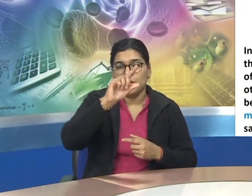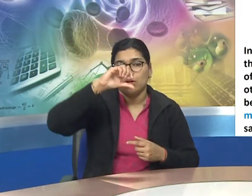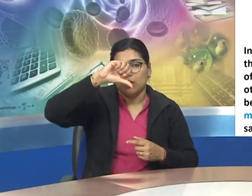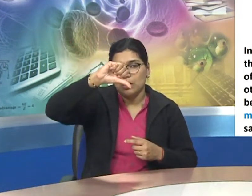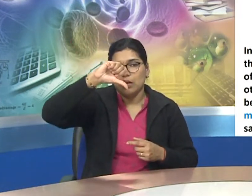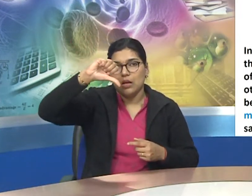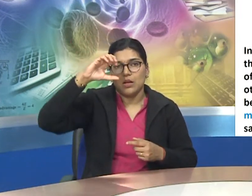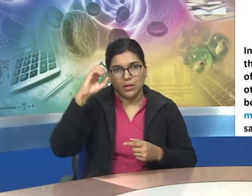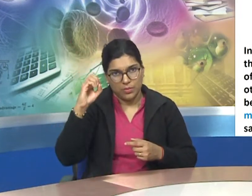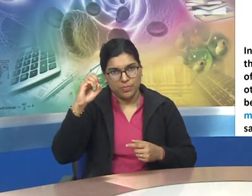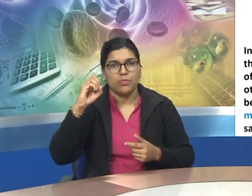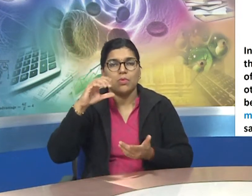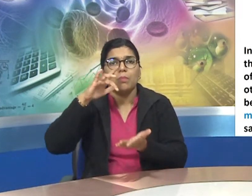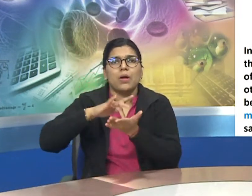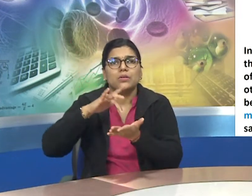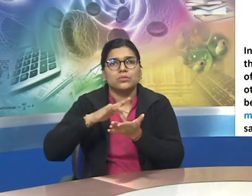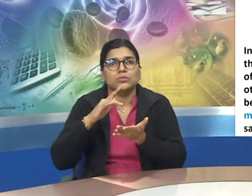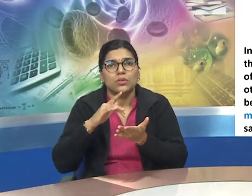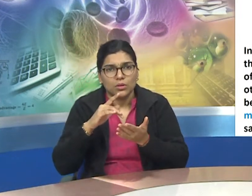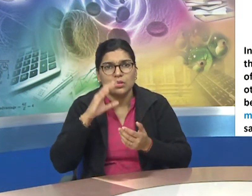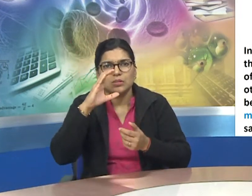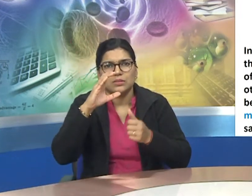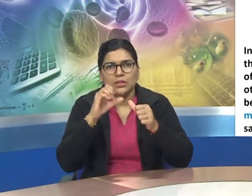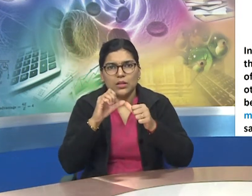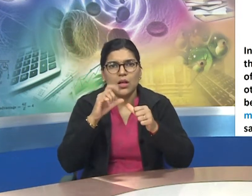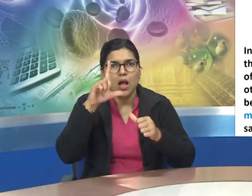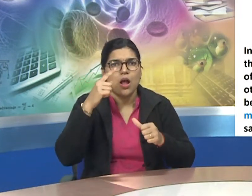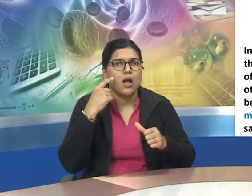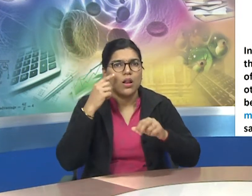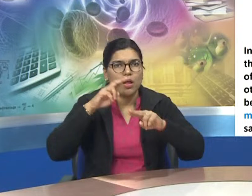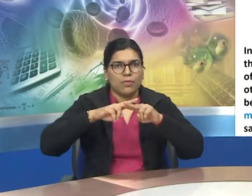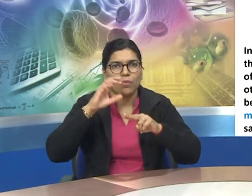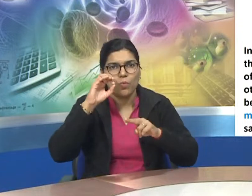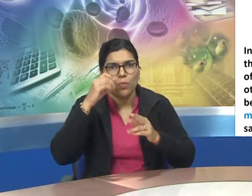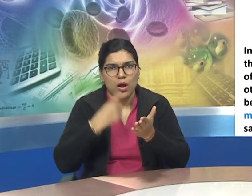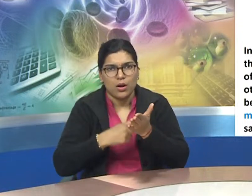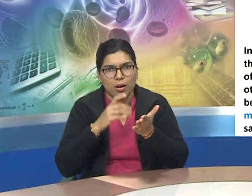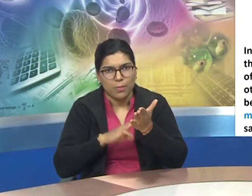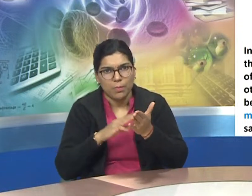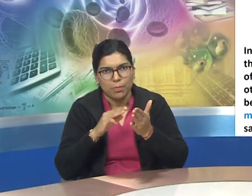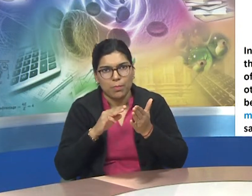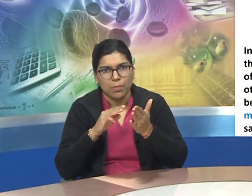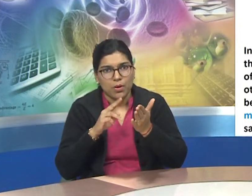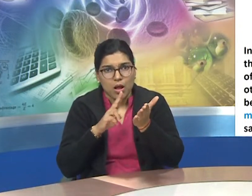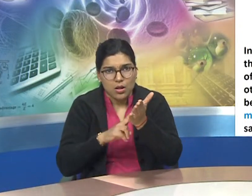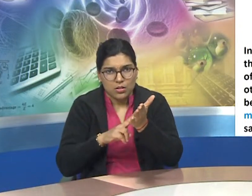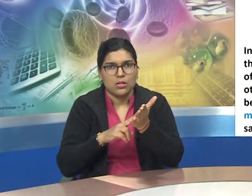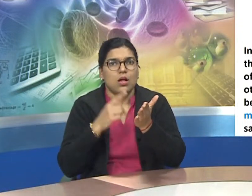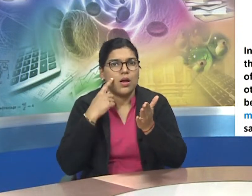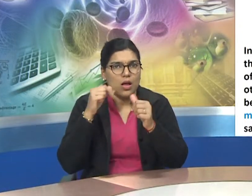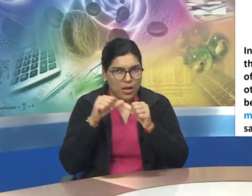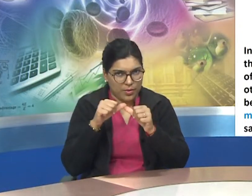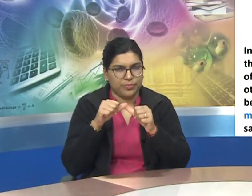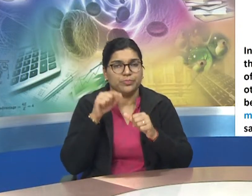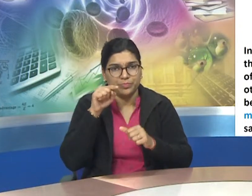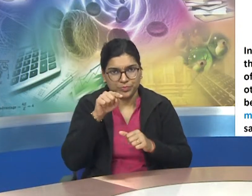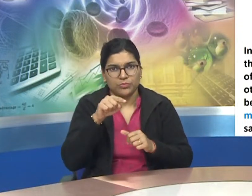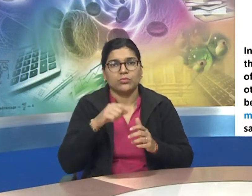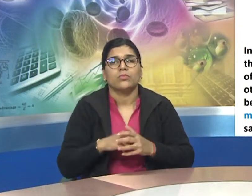If we talk about our previous years, in the year 1990, in